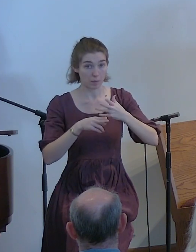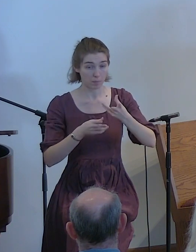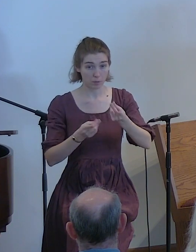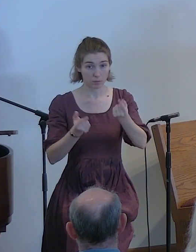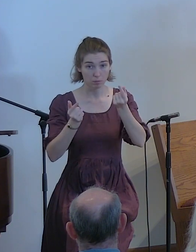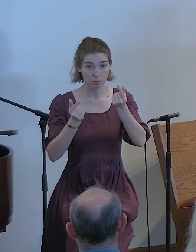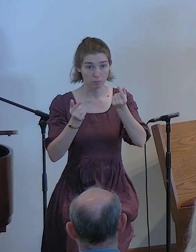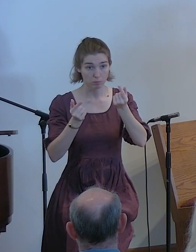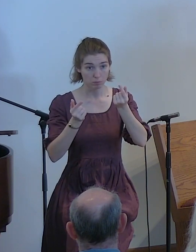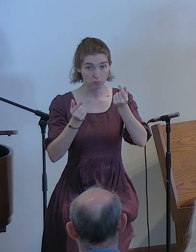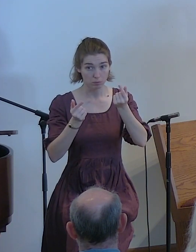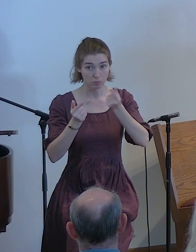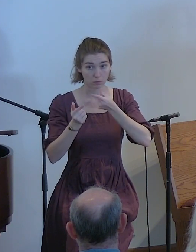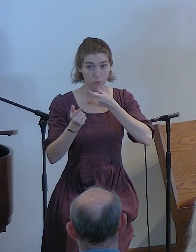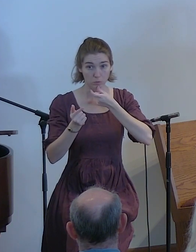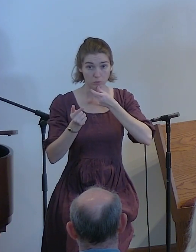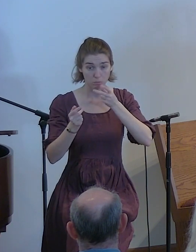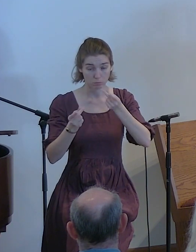instantly?